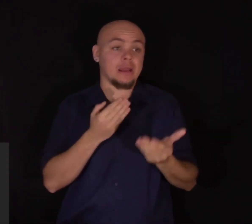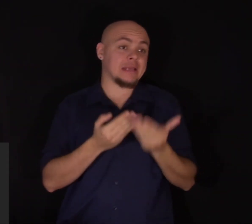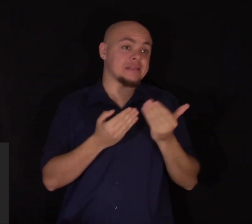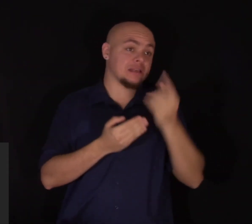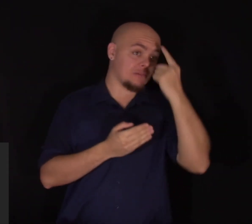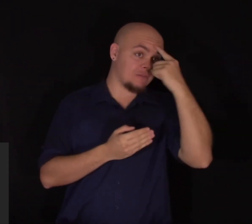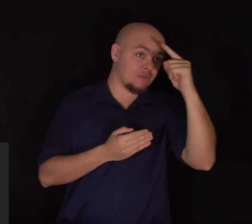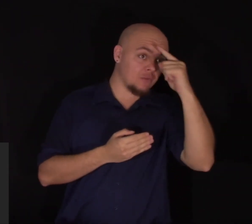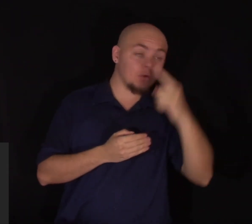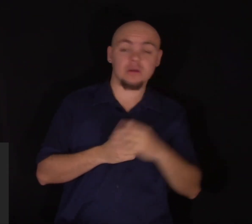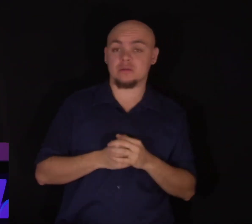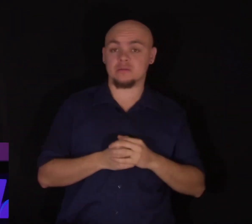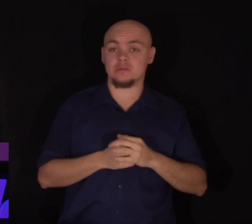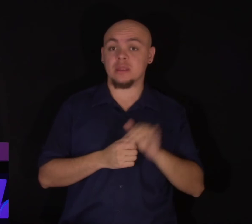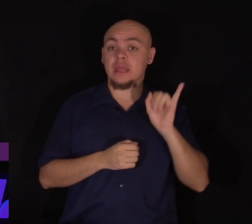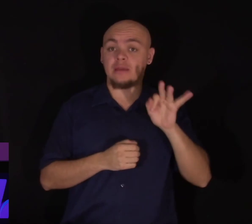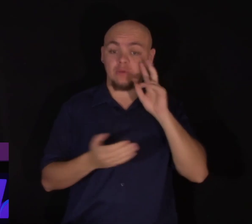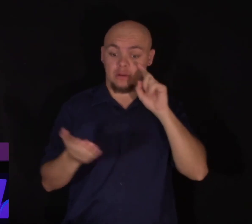doing that, we'll start getting work done.